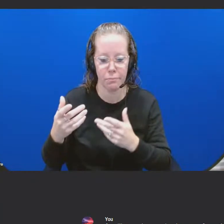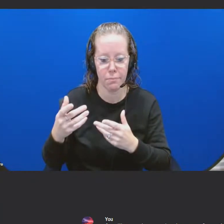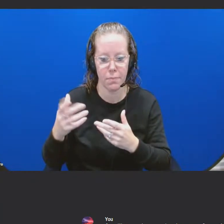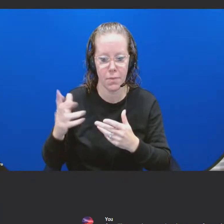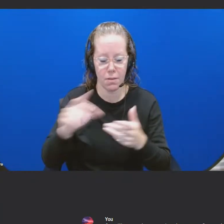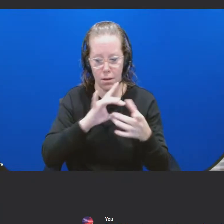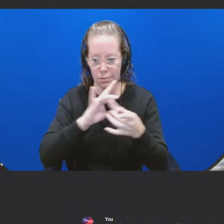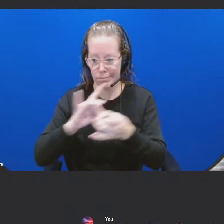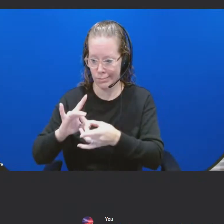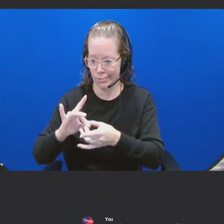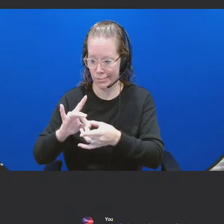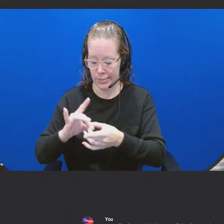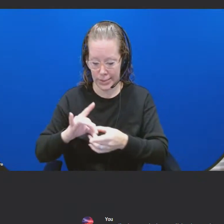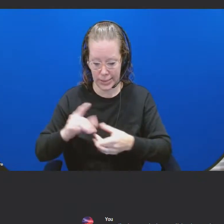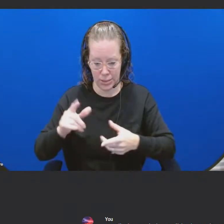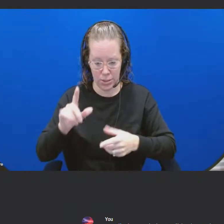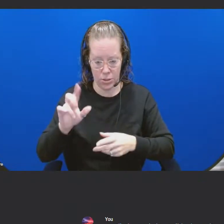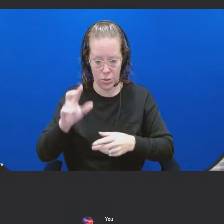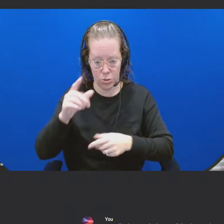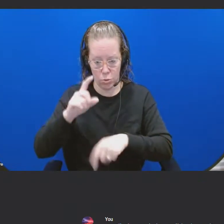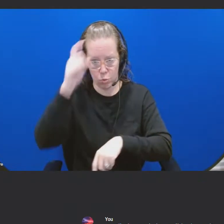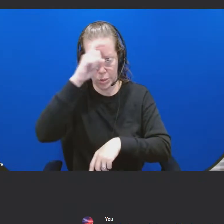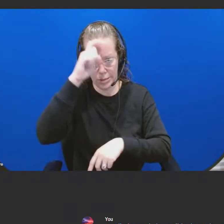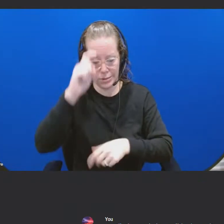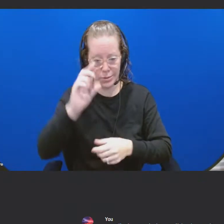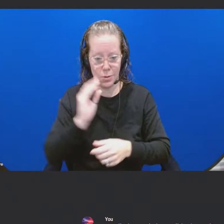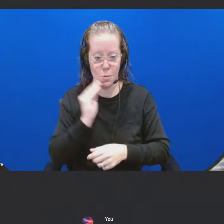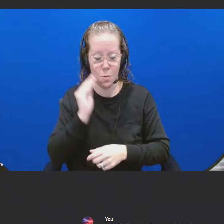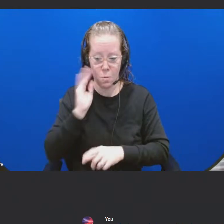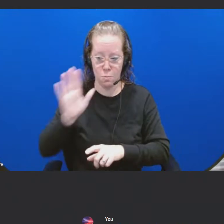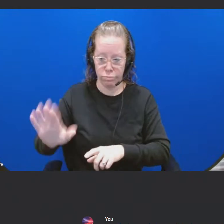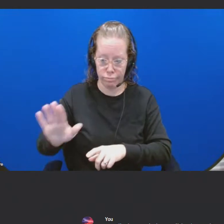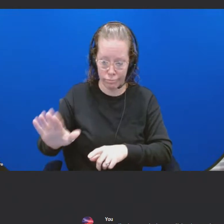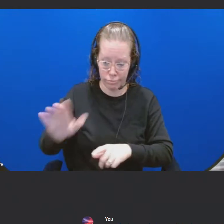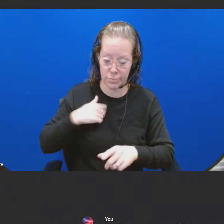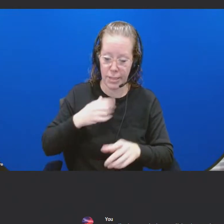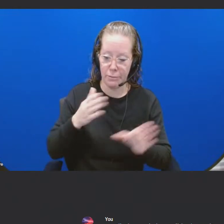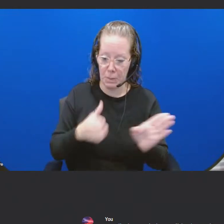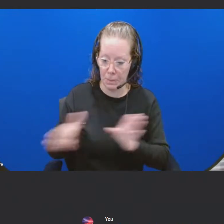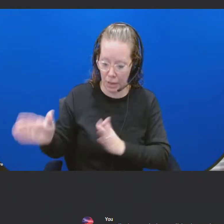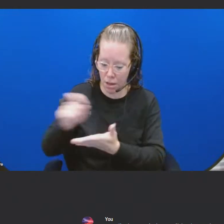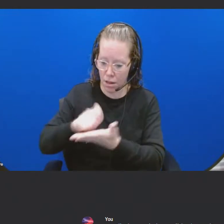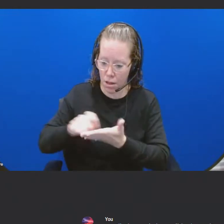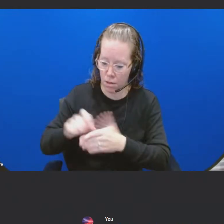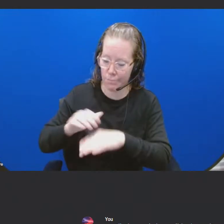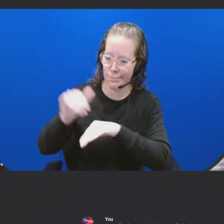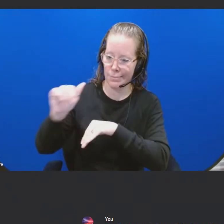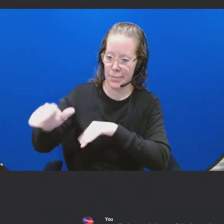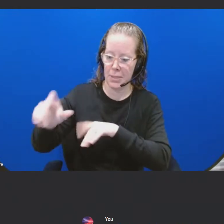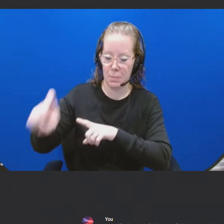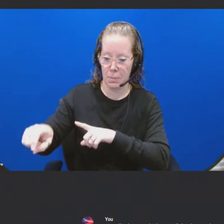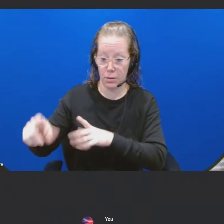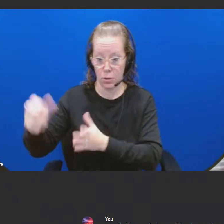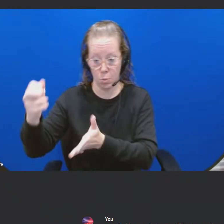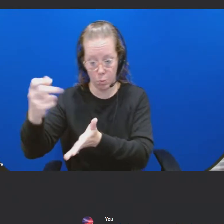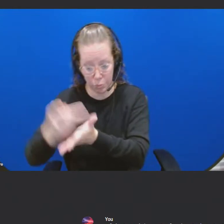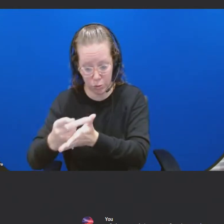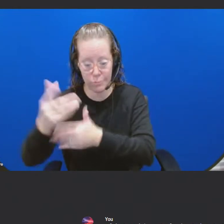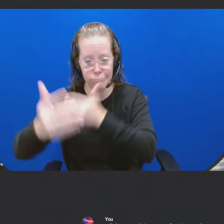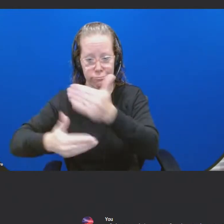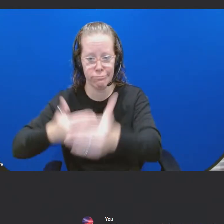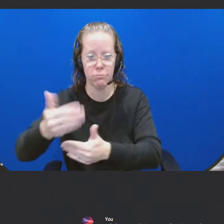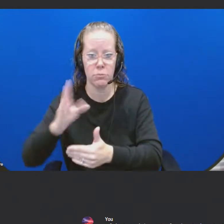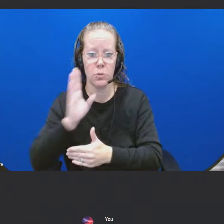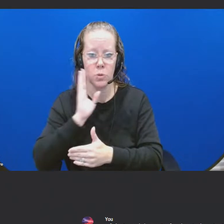residents. So that's been passed, and so we have a plan in place as to how this will happen to